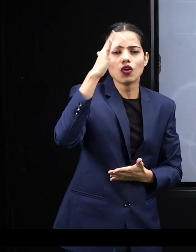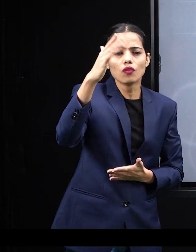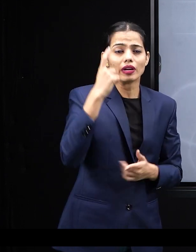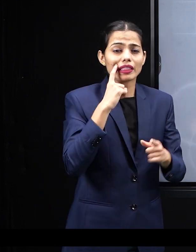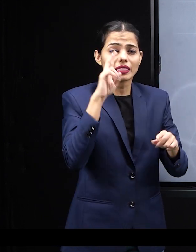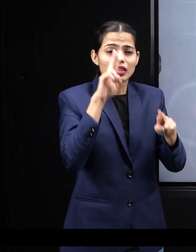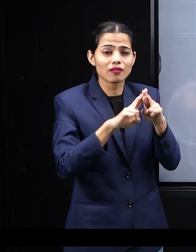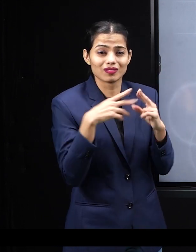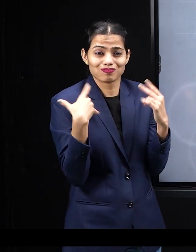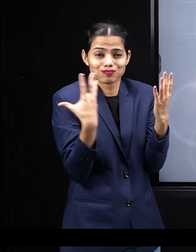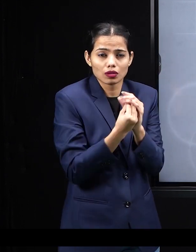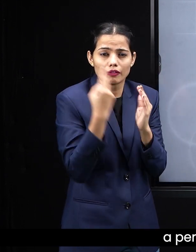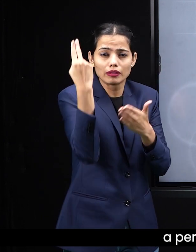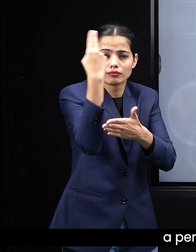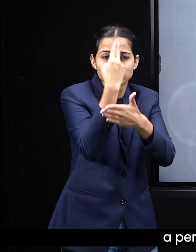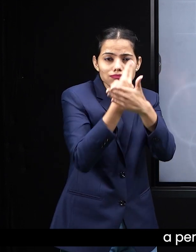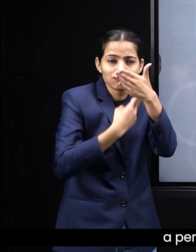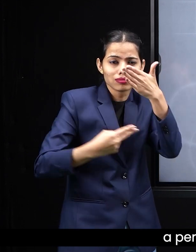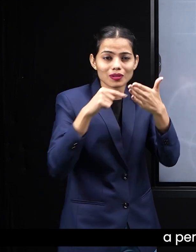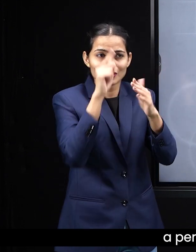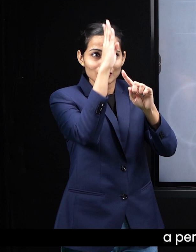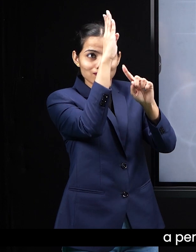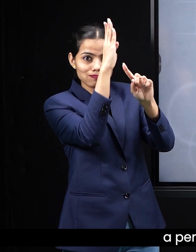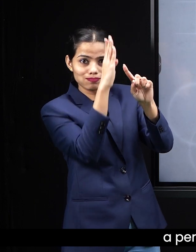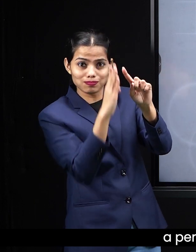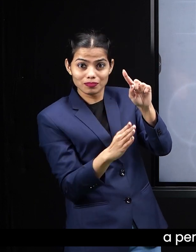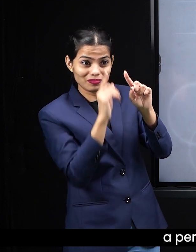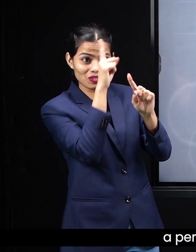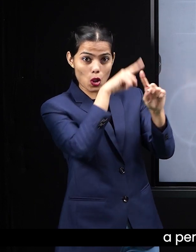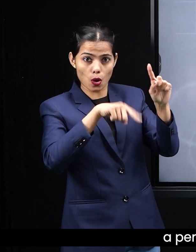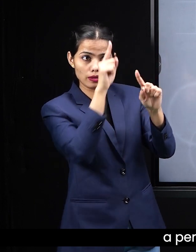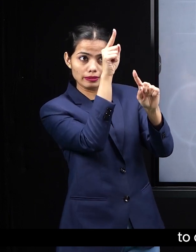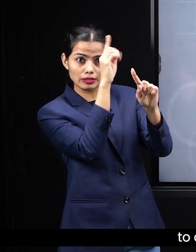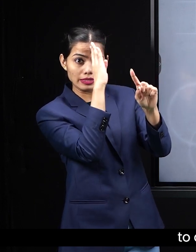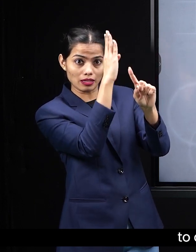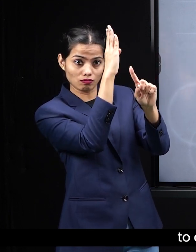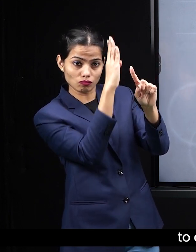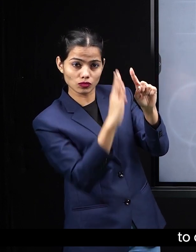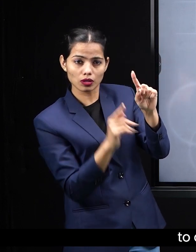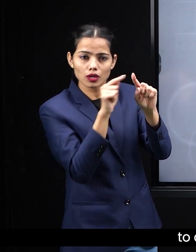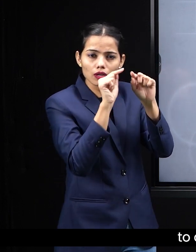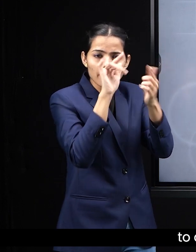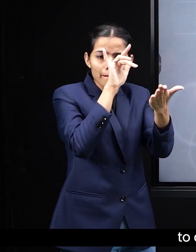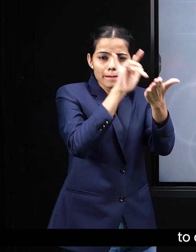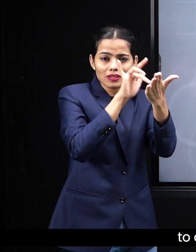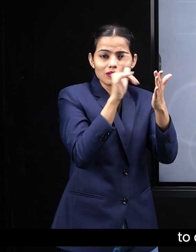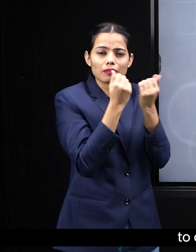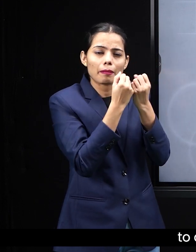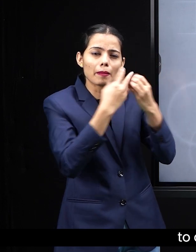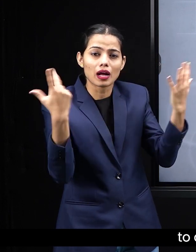Theorem: if we draw a perpendicular from the center of a circle to any chord, then it bisects the